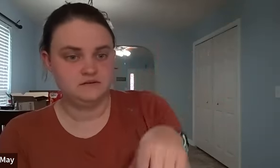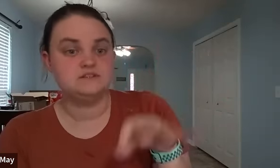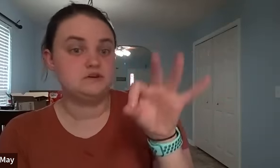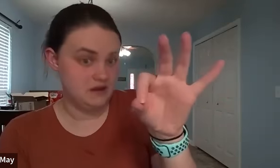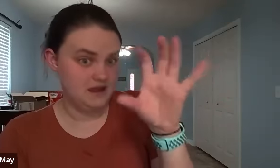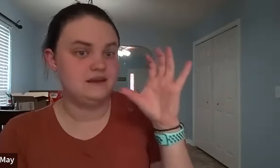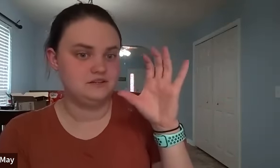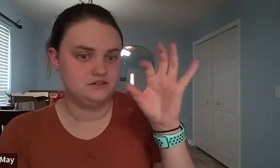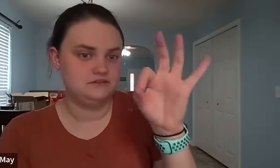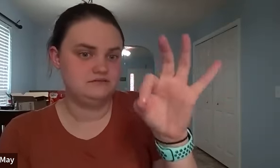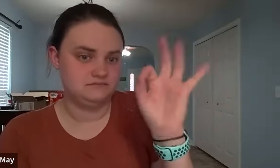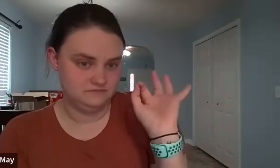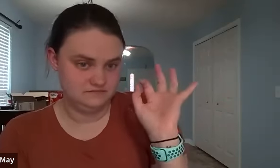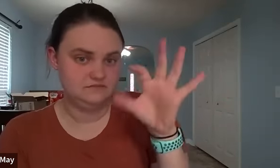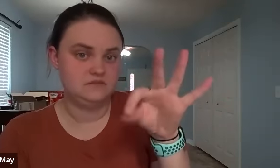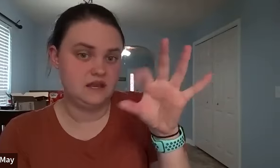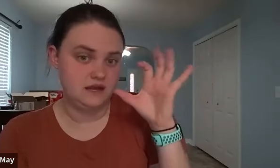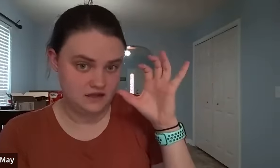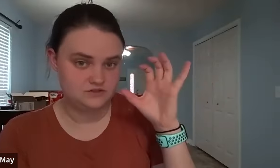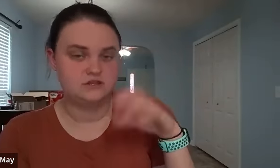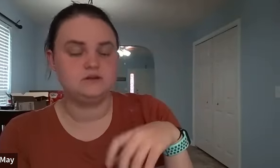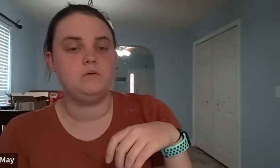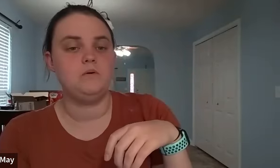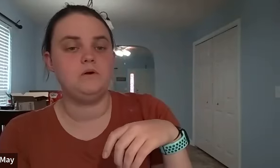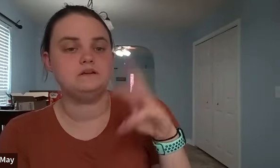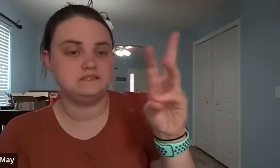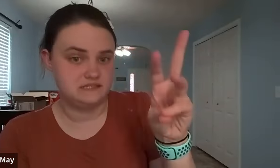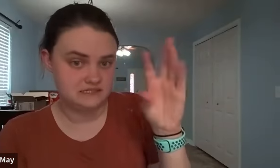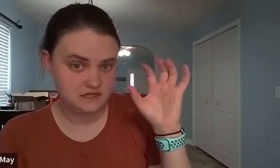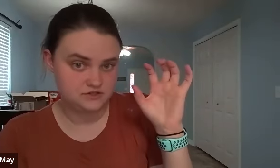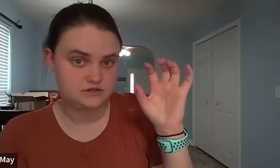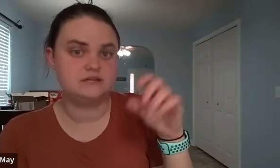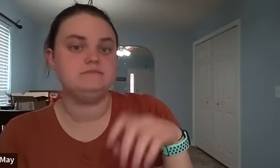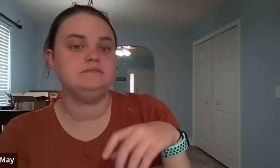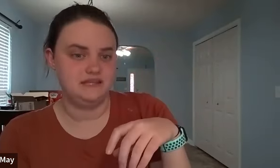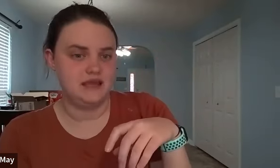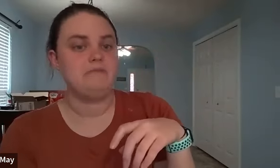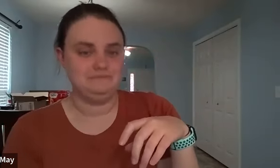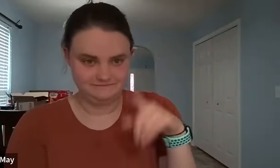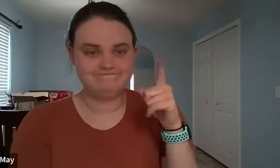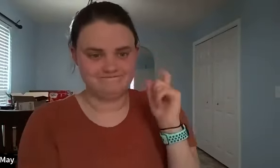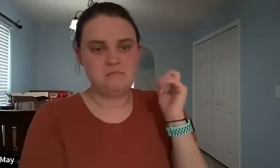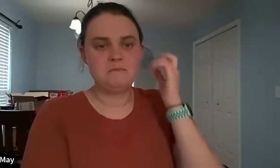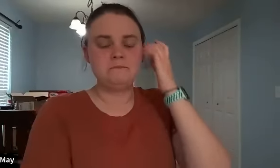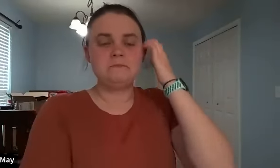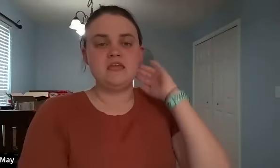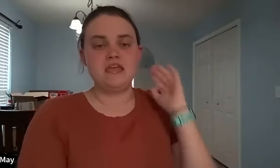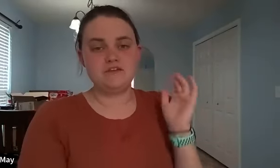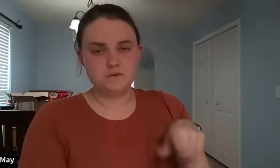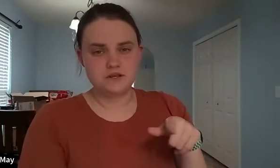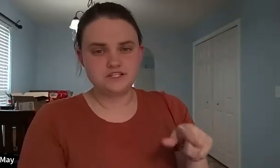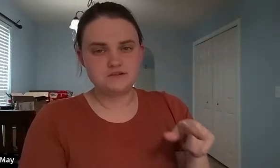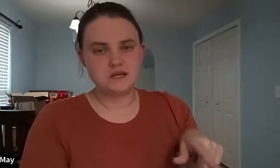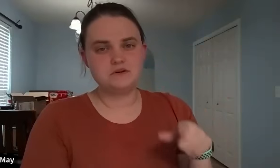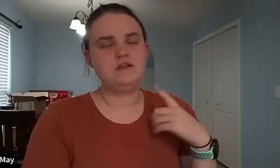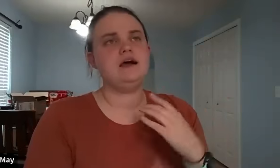So 900, 900 or 600. Yeah. If you were going to do a number